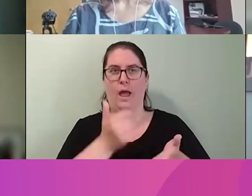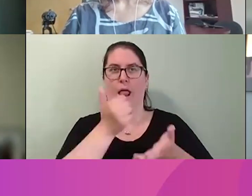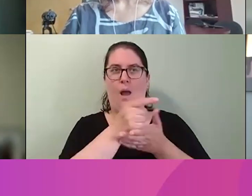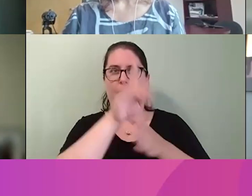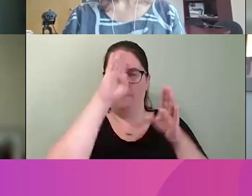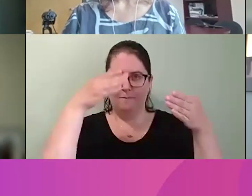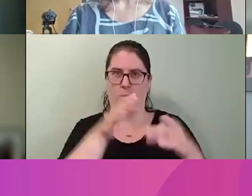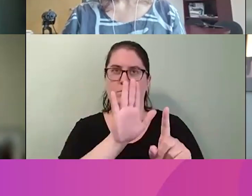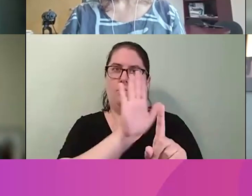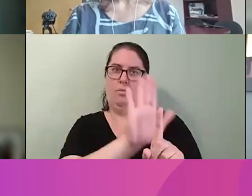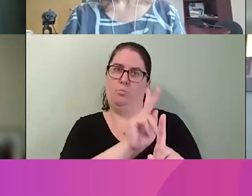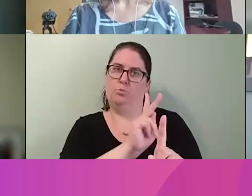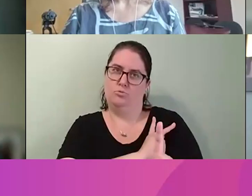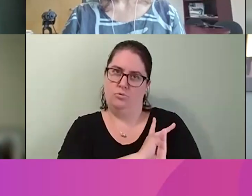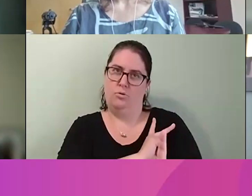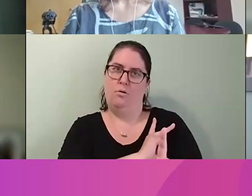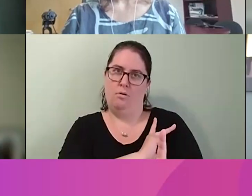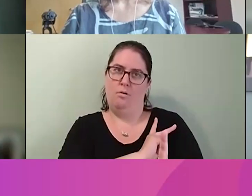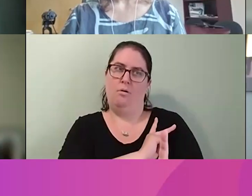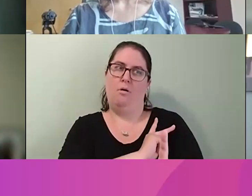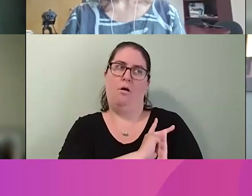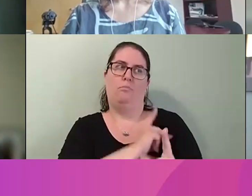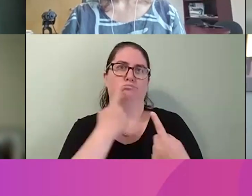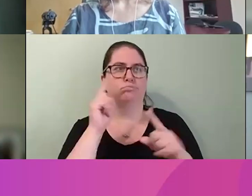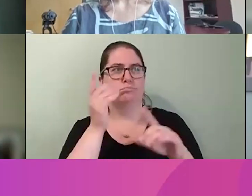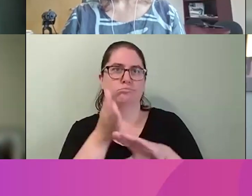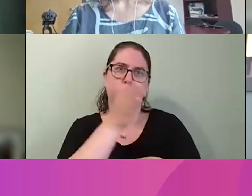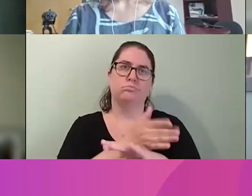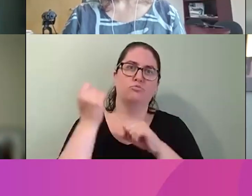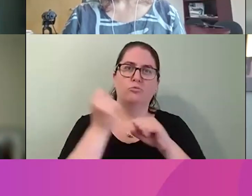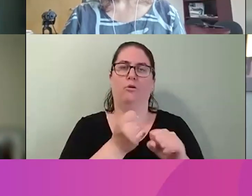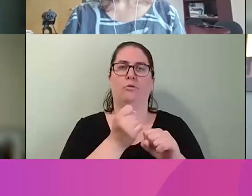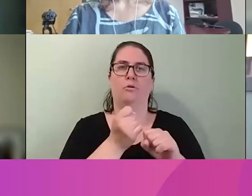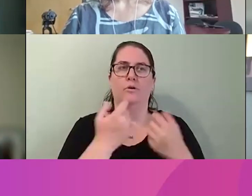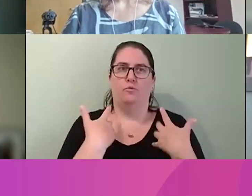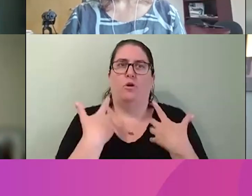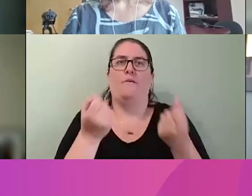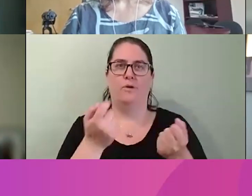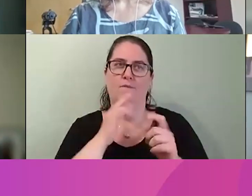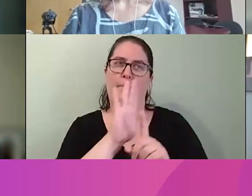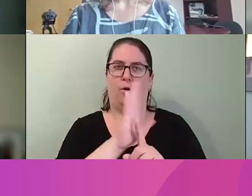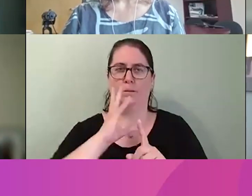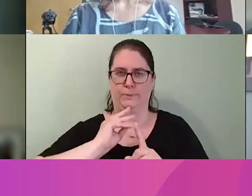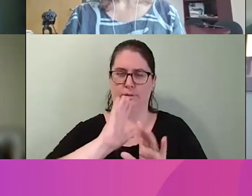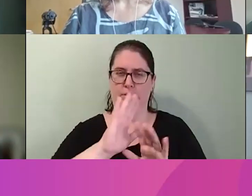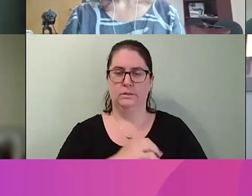focus on personal triumphs and strengths during the process of recovering from an abusive relationship.